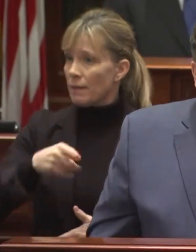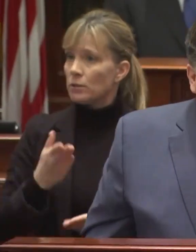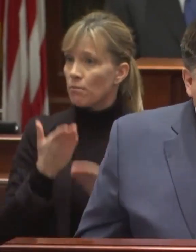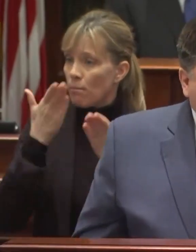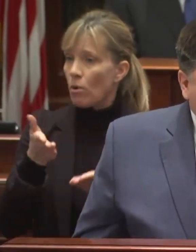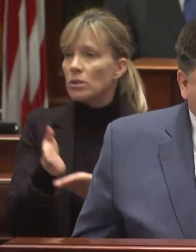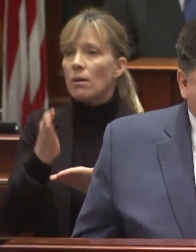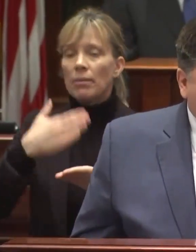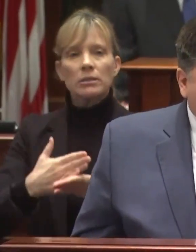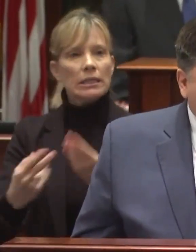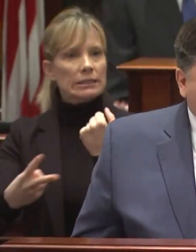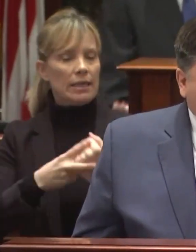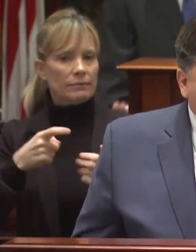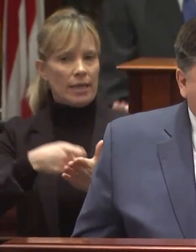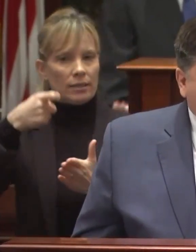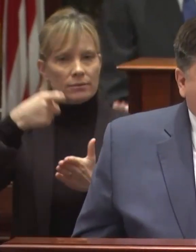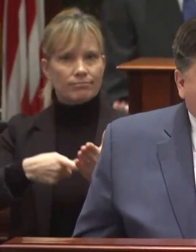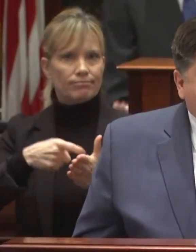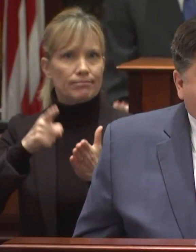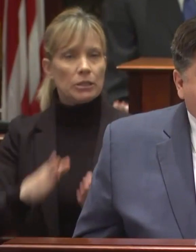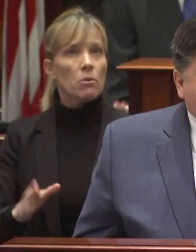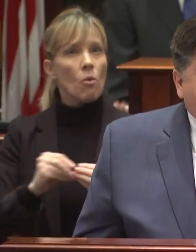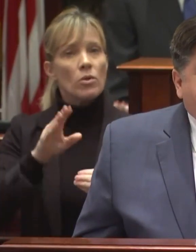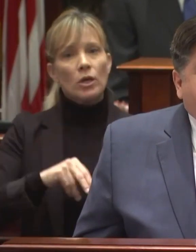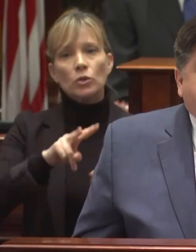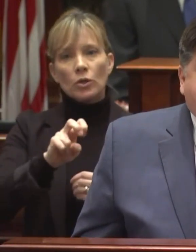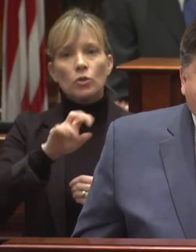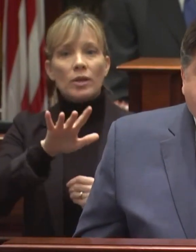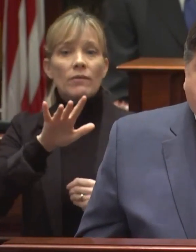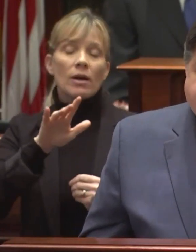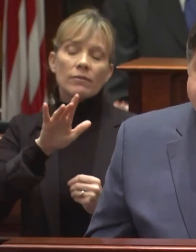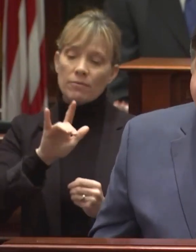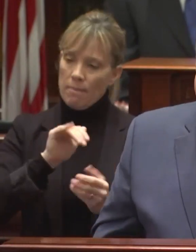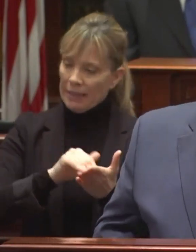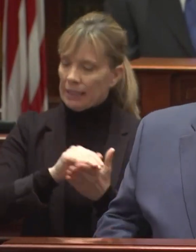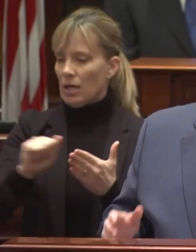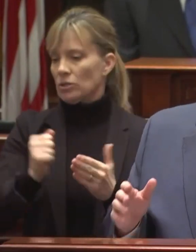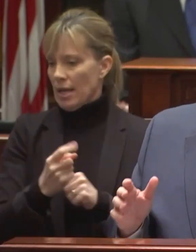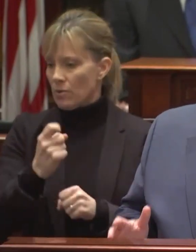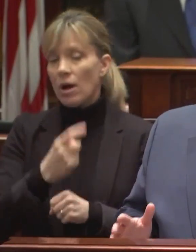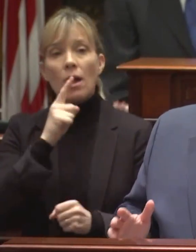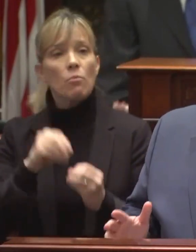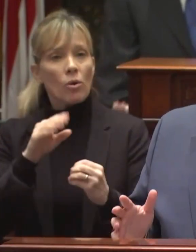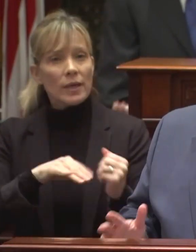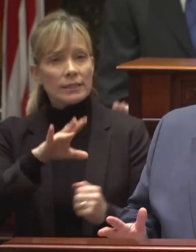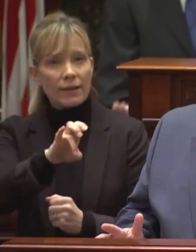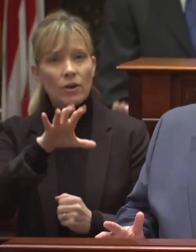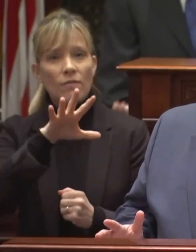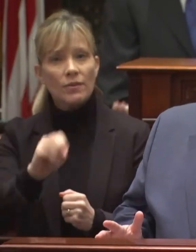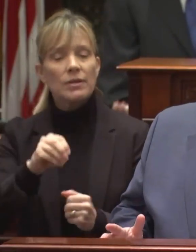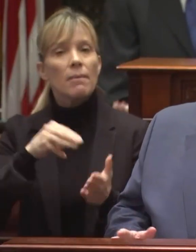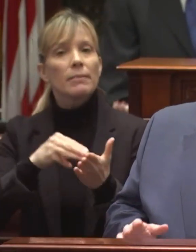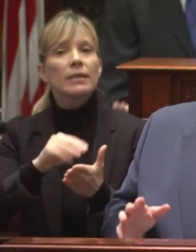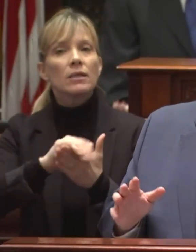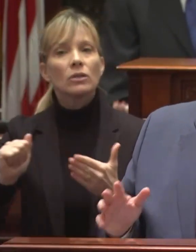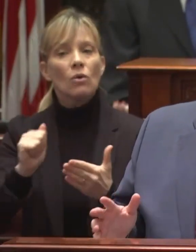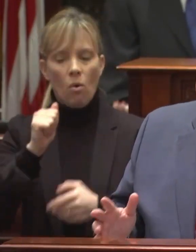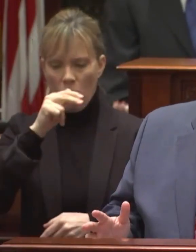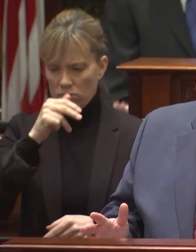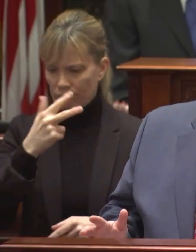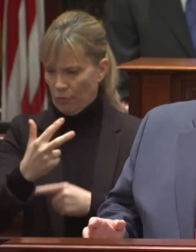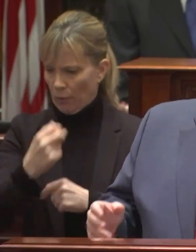budget saves taxpayers more than $225 million annually and more than $750 million